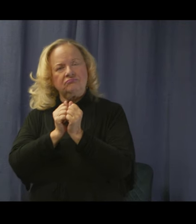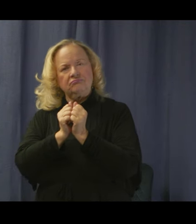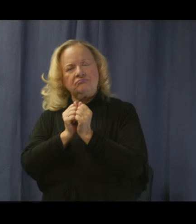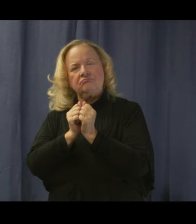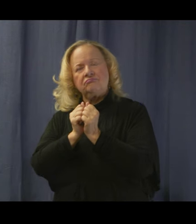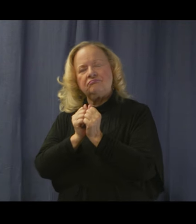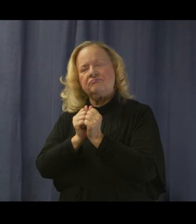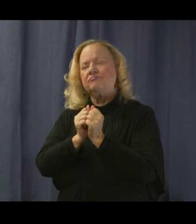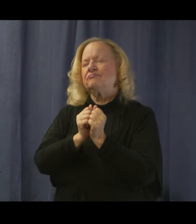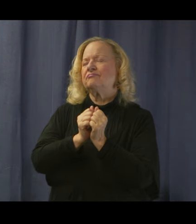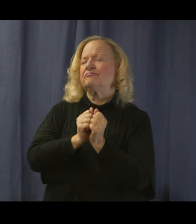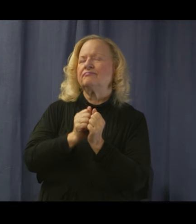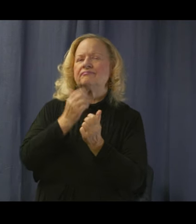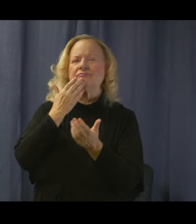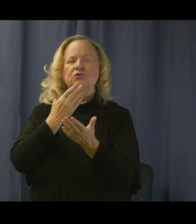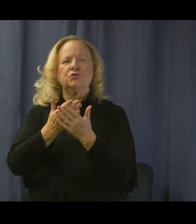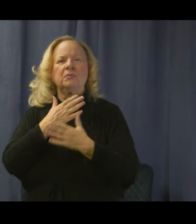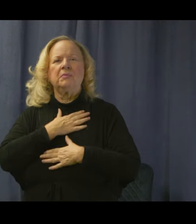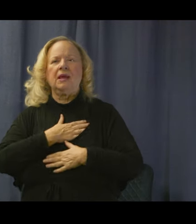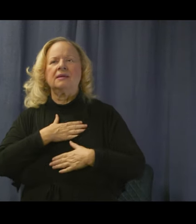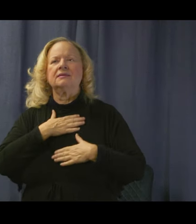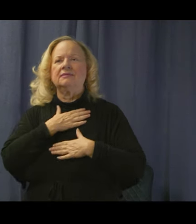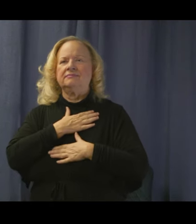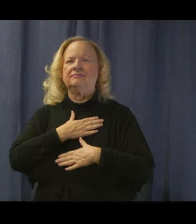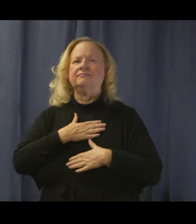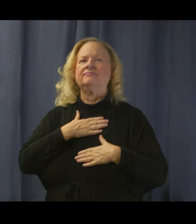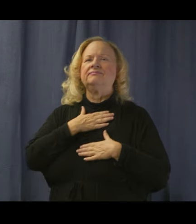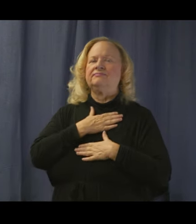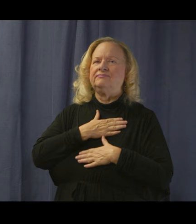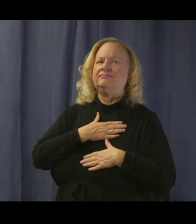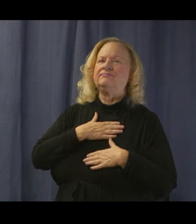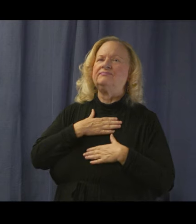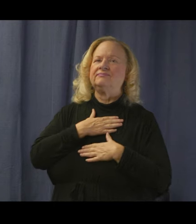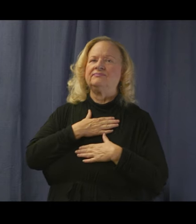umanai. Shevet akim gam